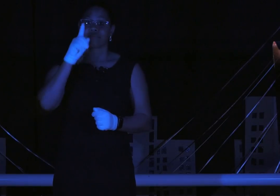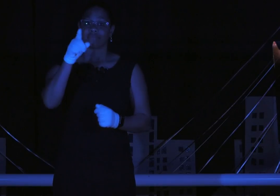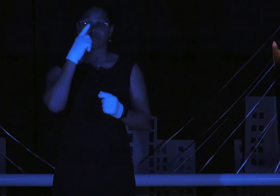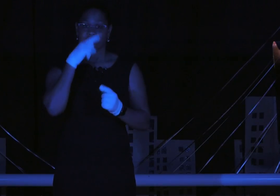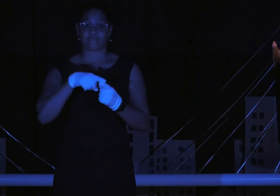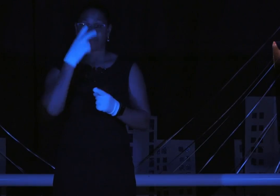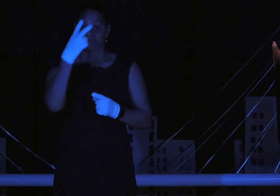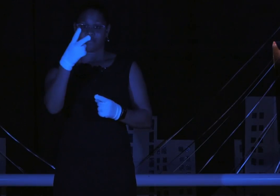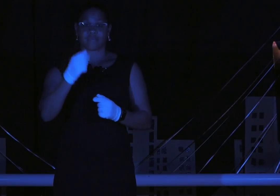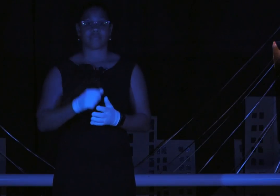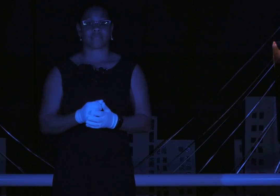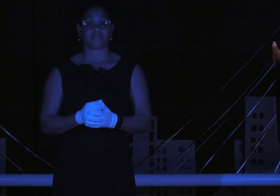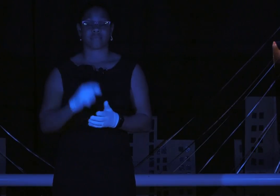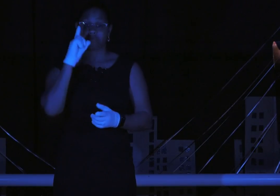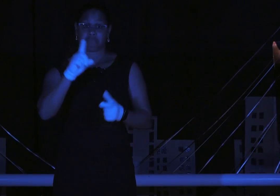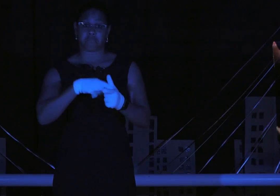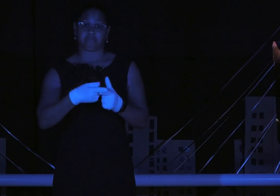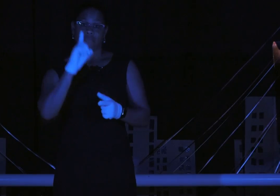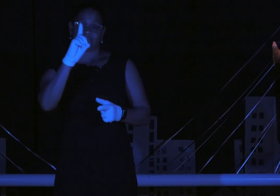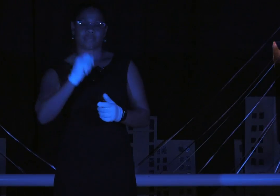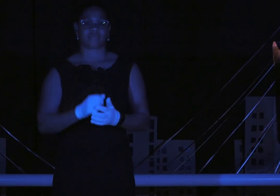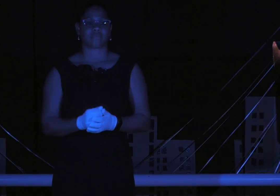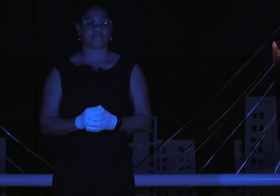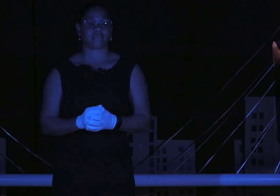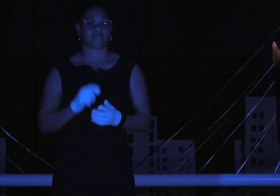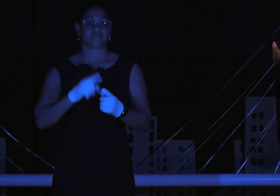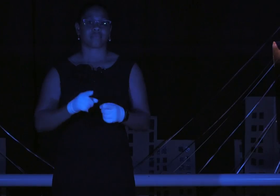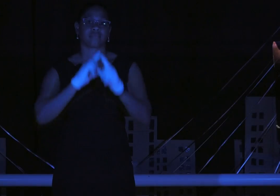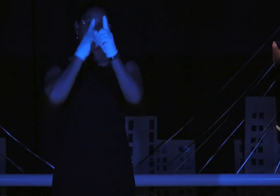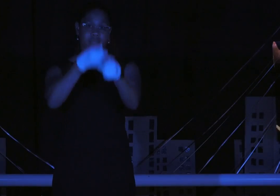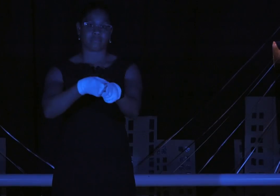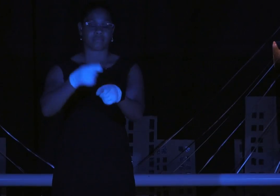them one by one to really understand their motives.